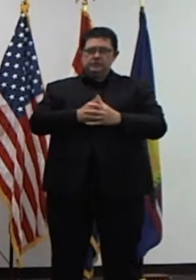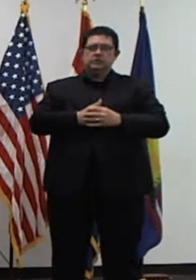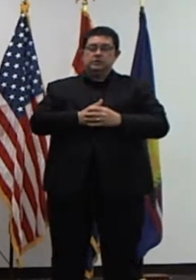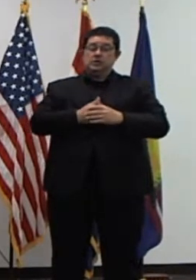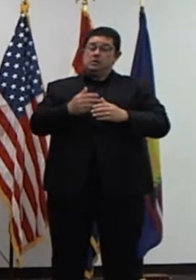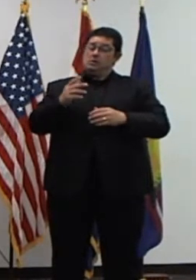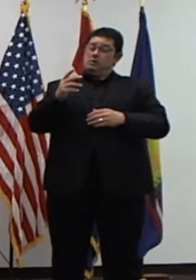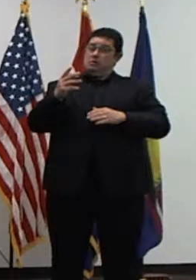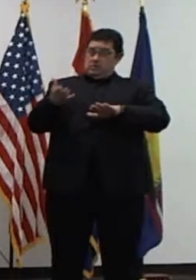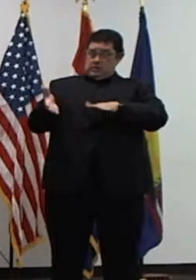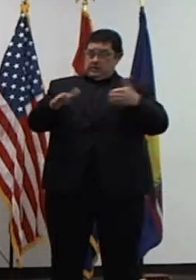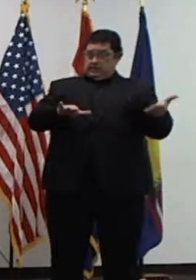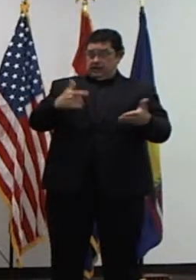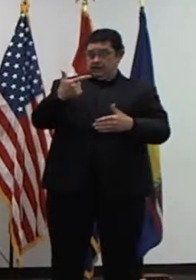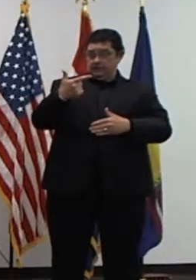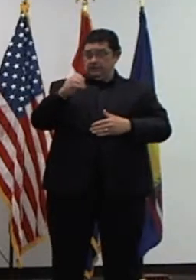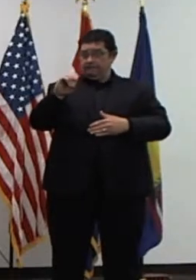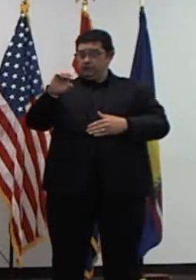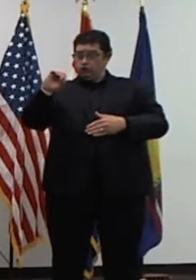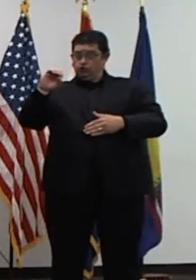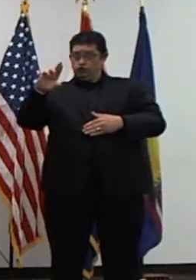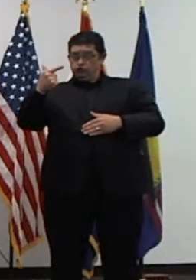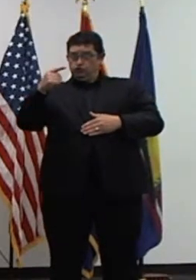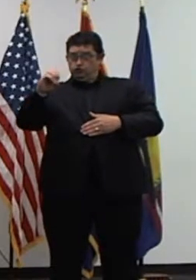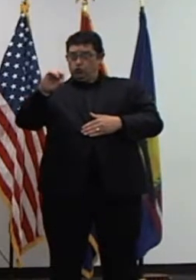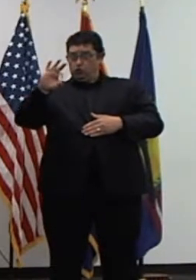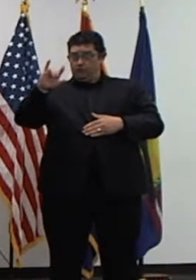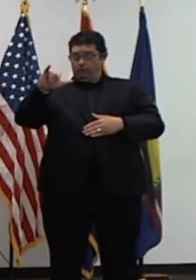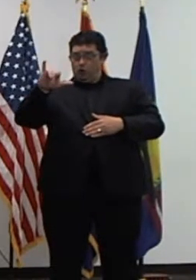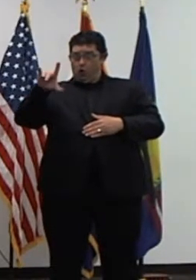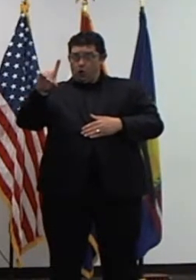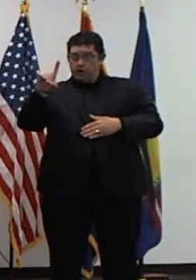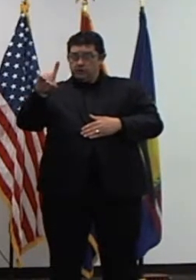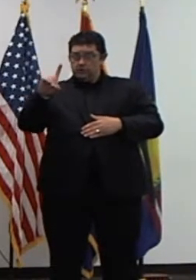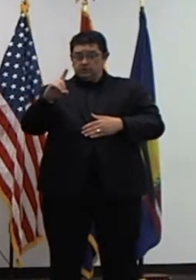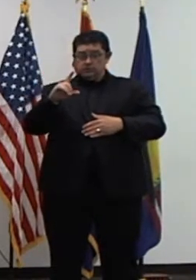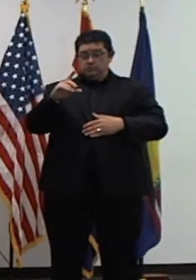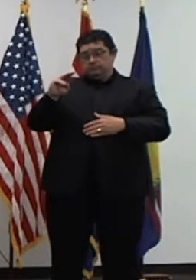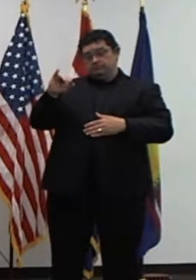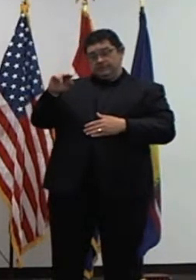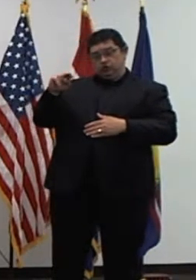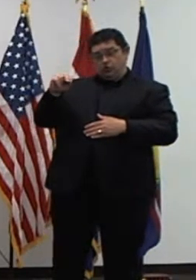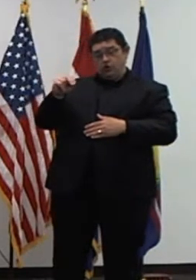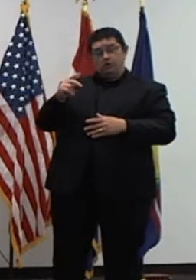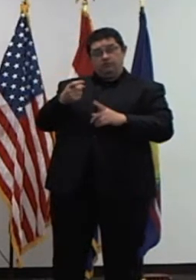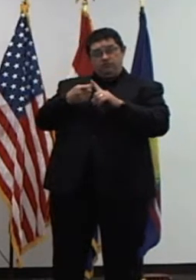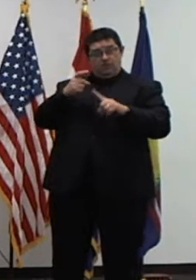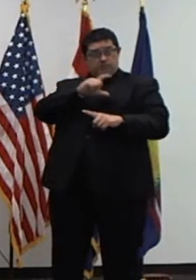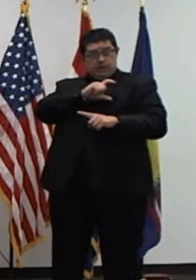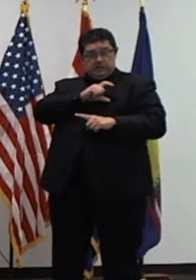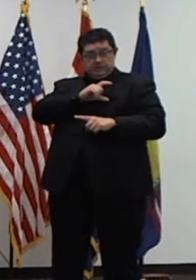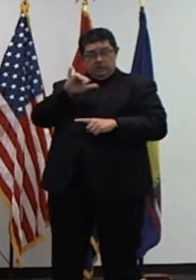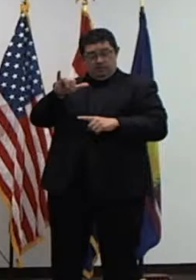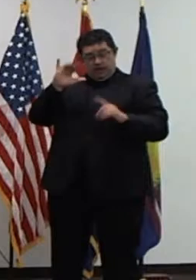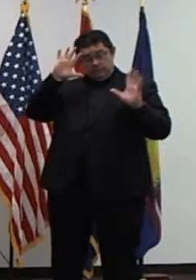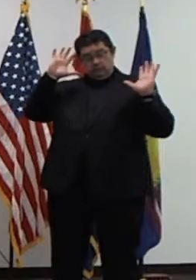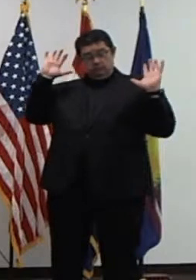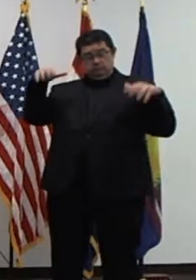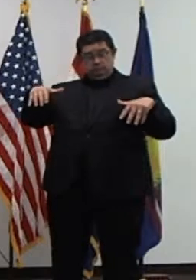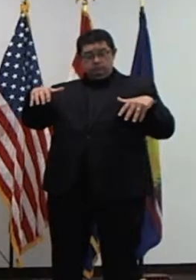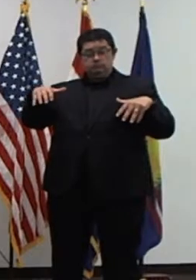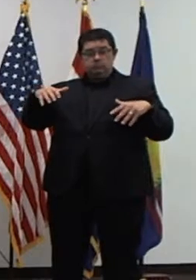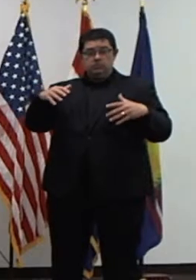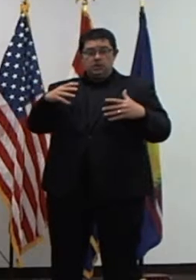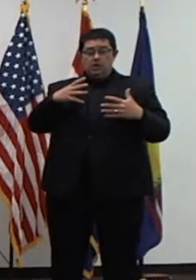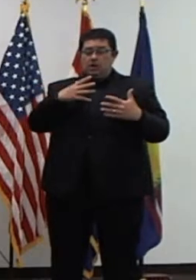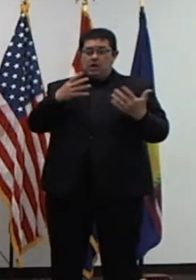death of George Floyd in Minnesota by a police officer is startling, it's horrifying, and it's brought this front